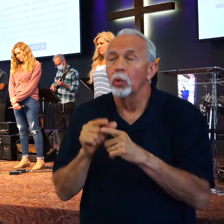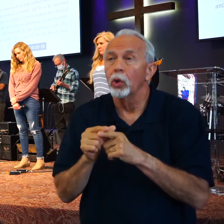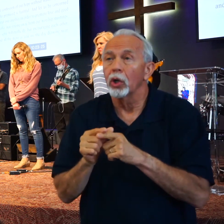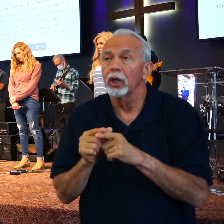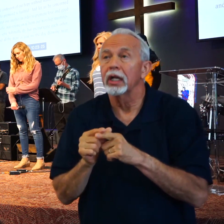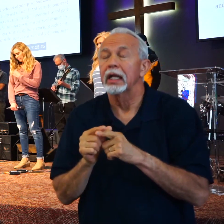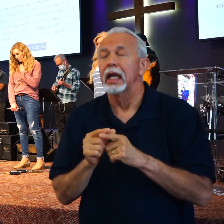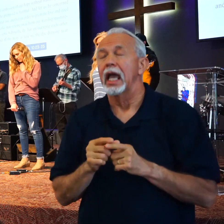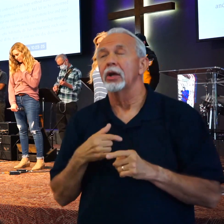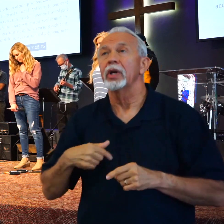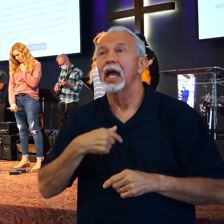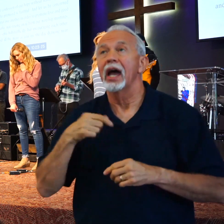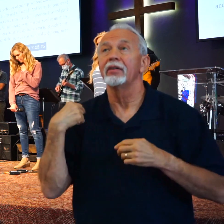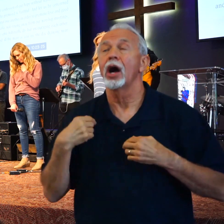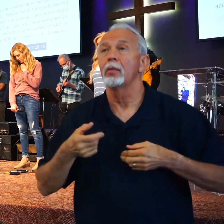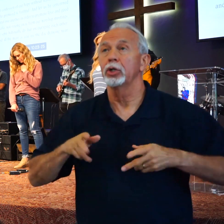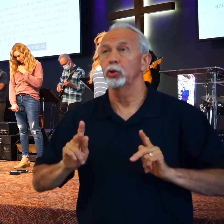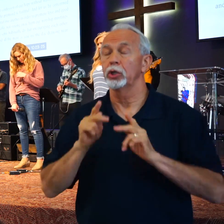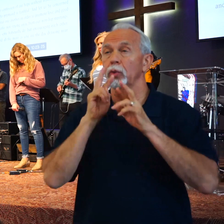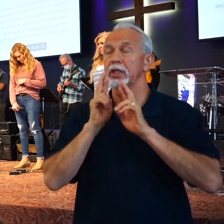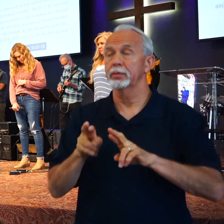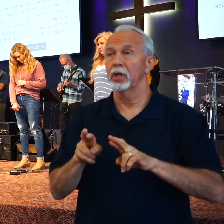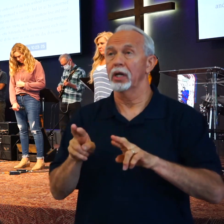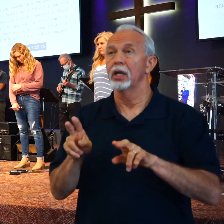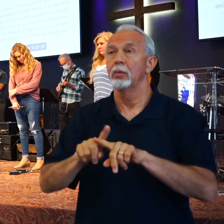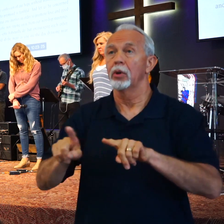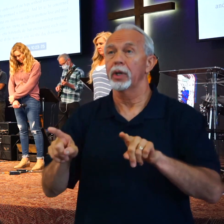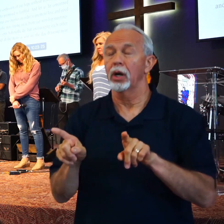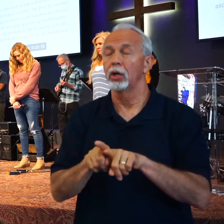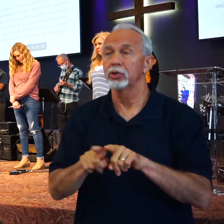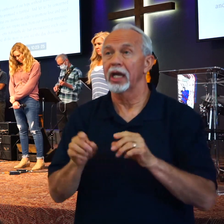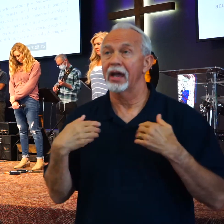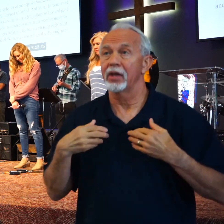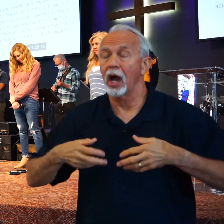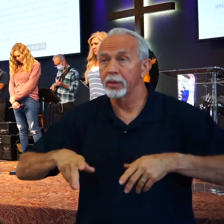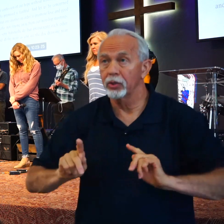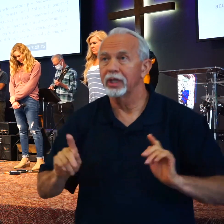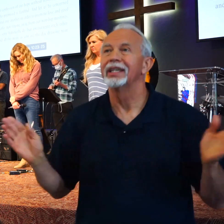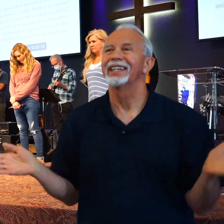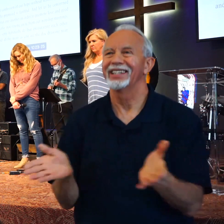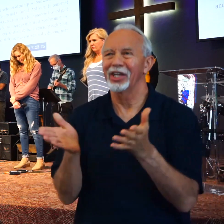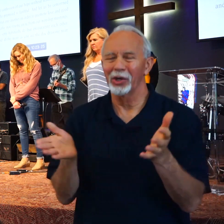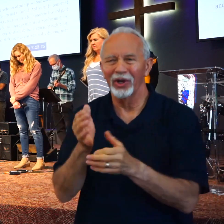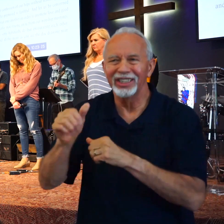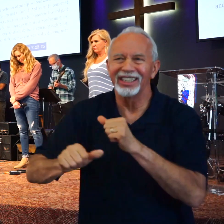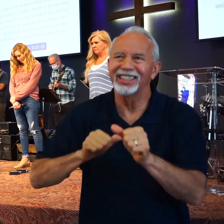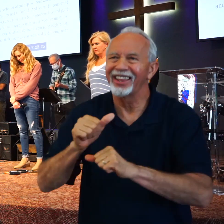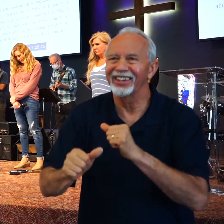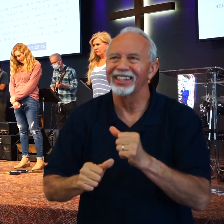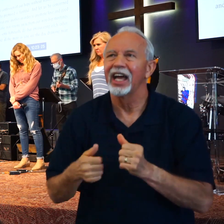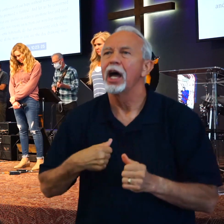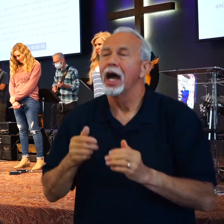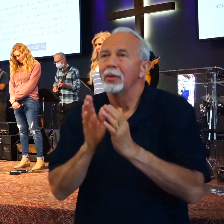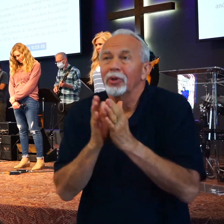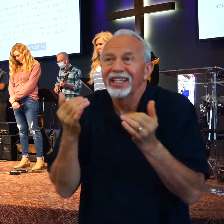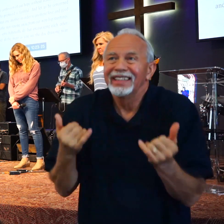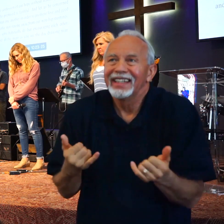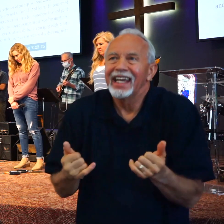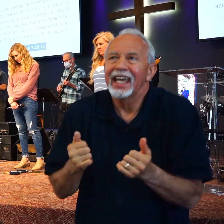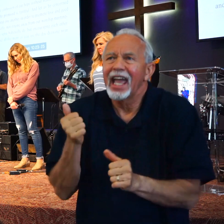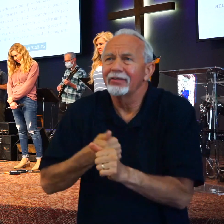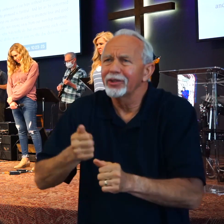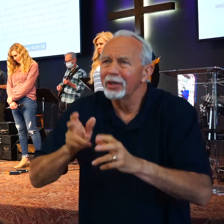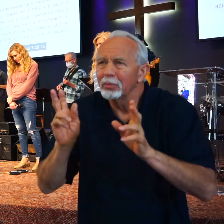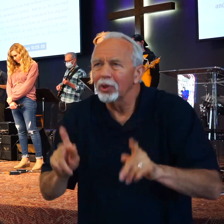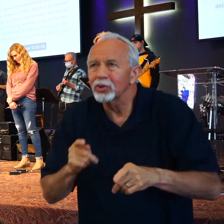an opportunity to respond to it, but we also have an opportunity to encourage one another. I pray that today for every